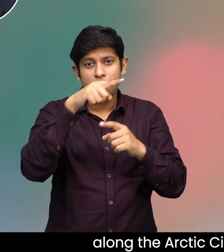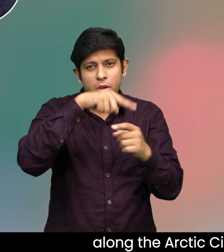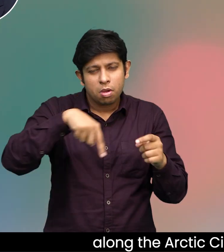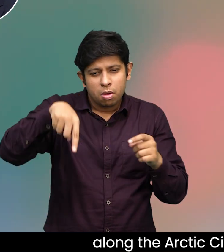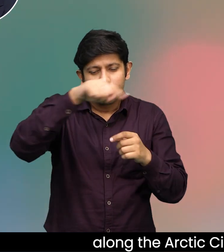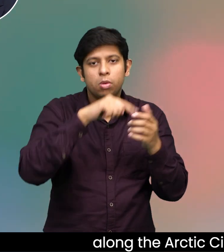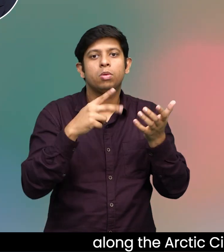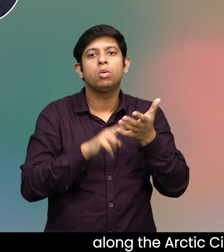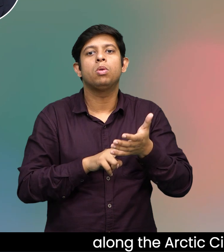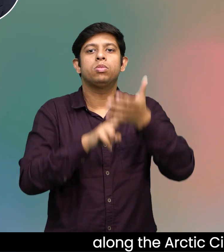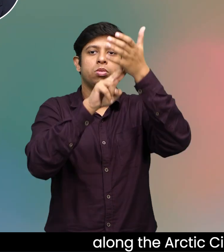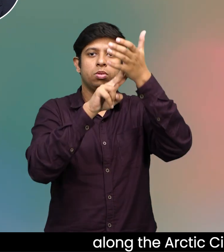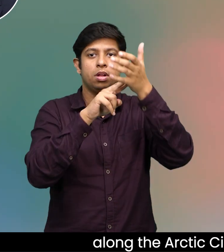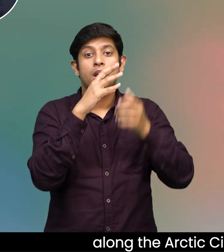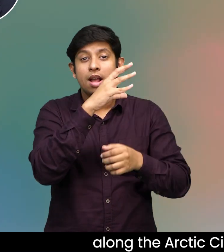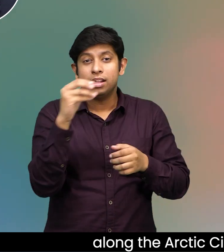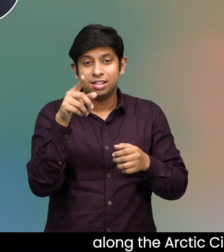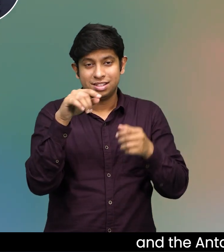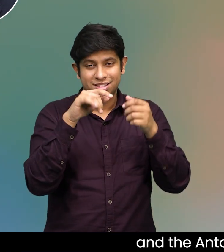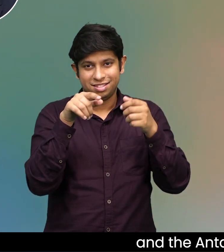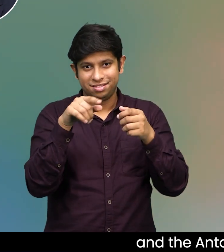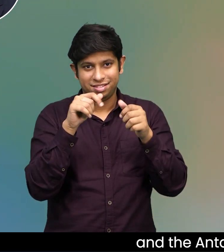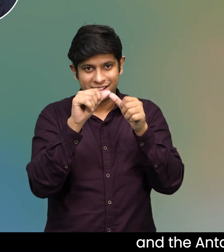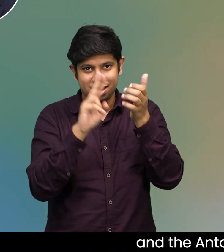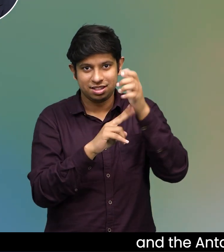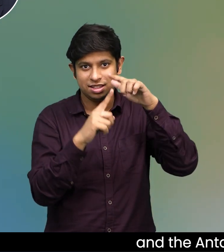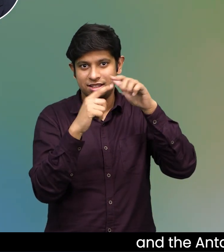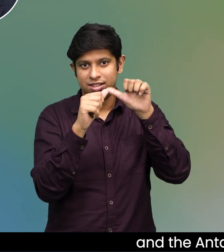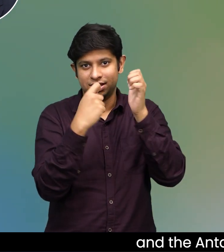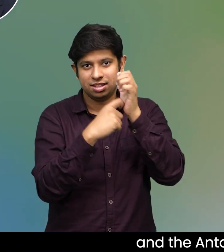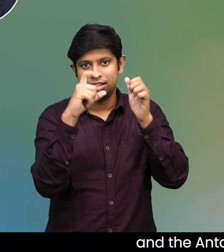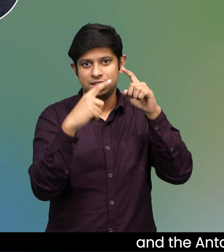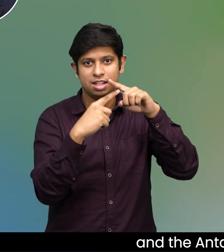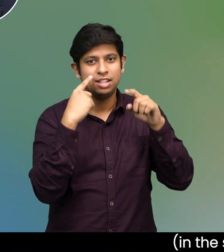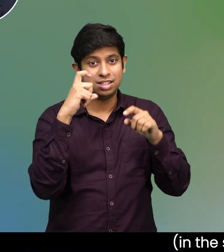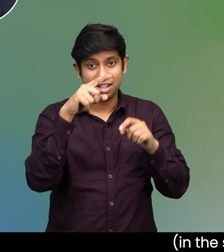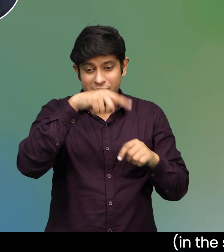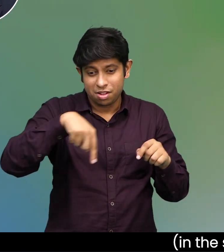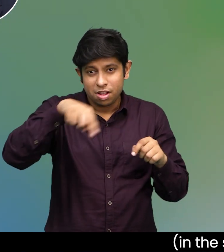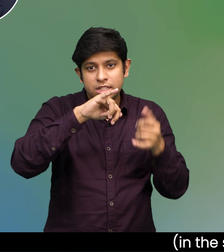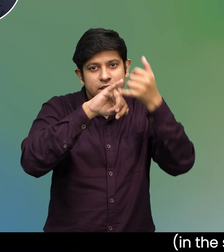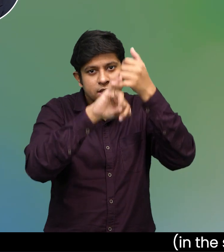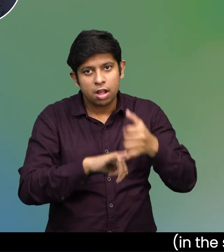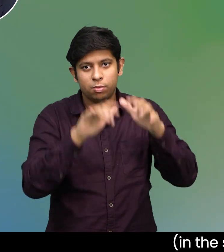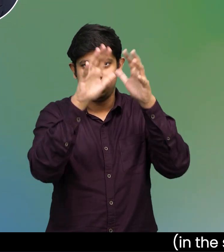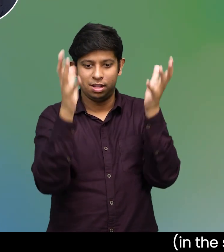Along the Arctic Circle in the north and the Antarctic Circle in the south.